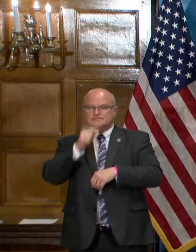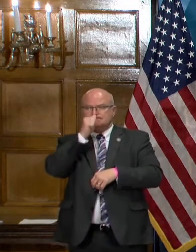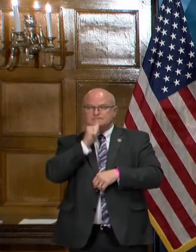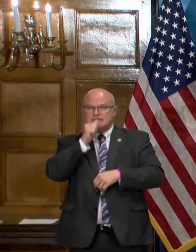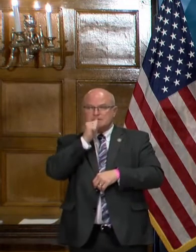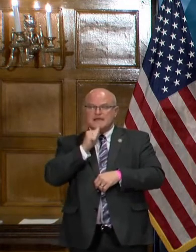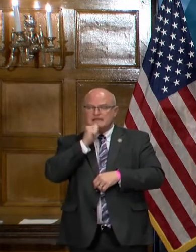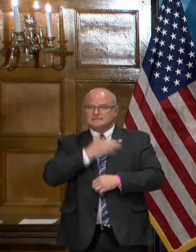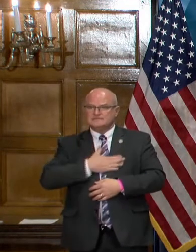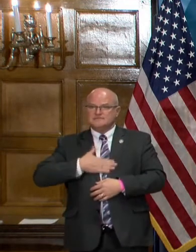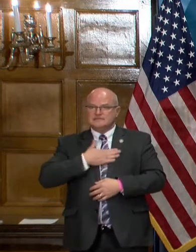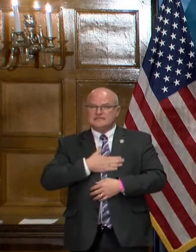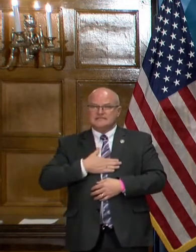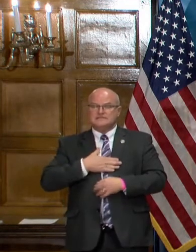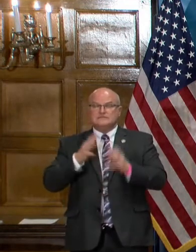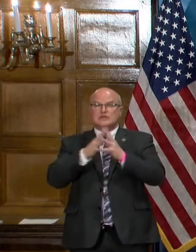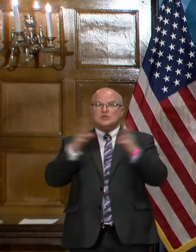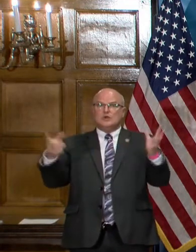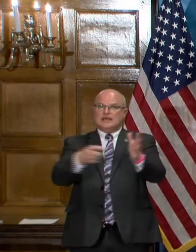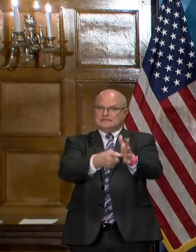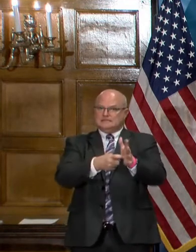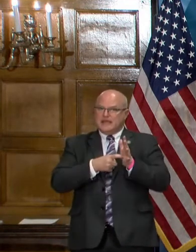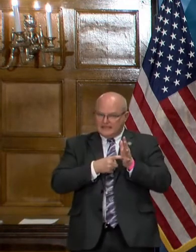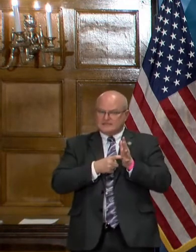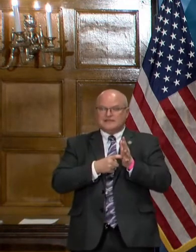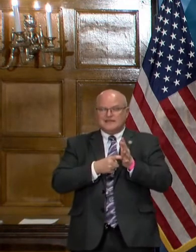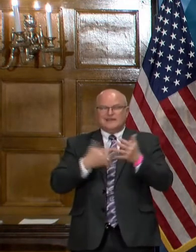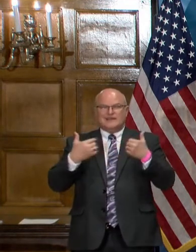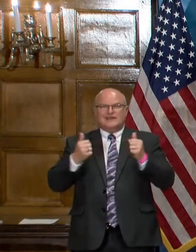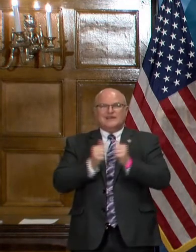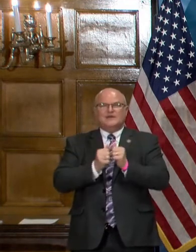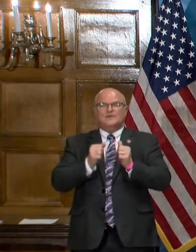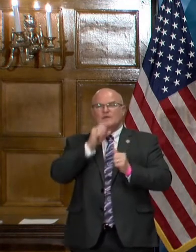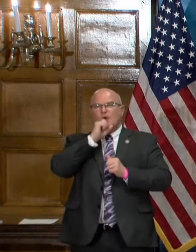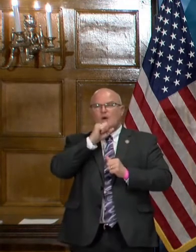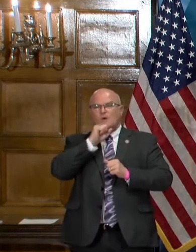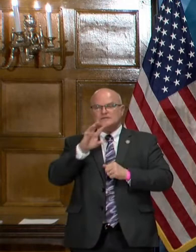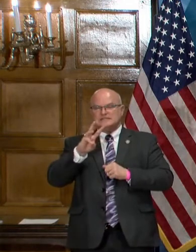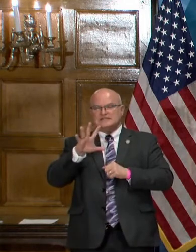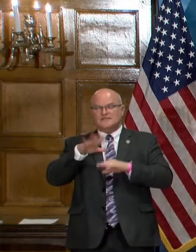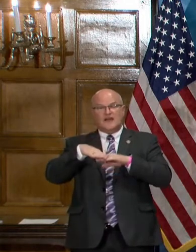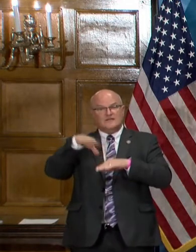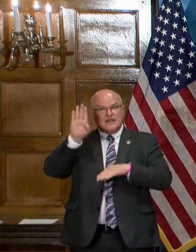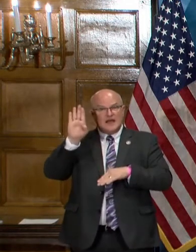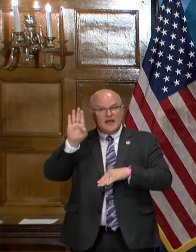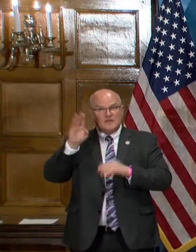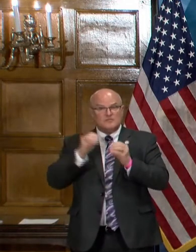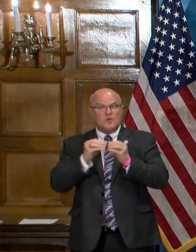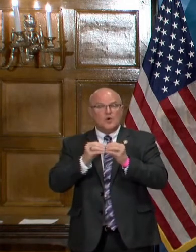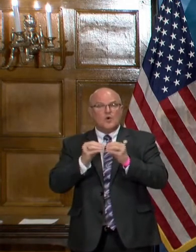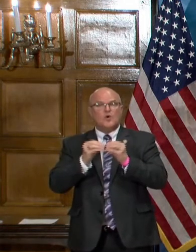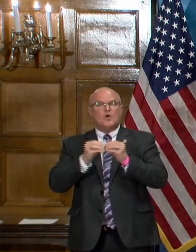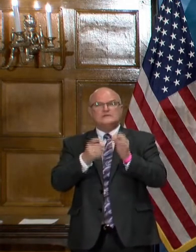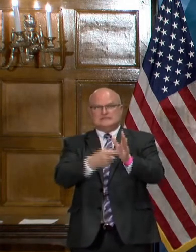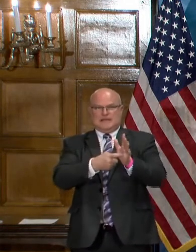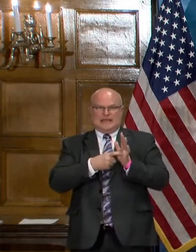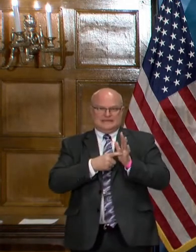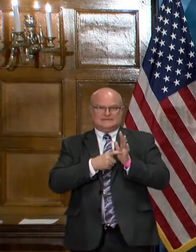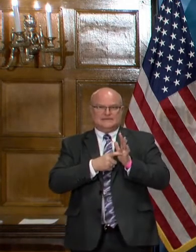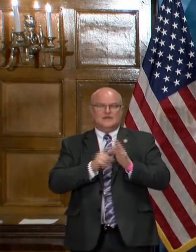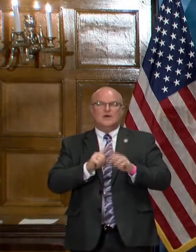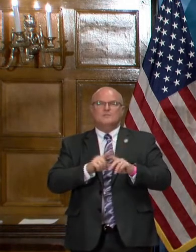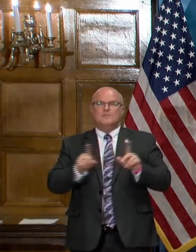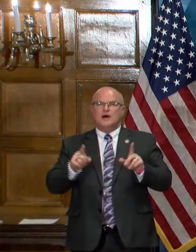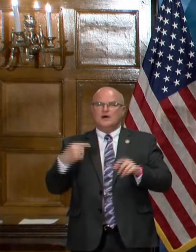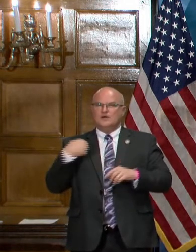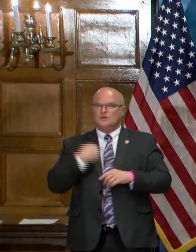patient. There's a great demand for that, and with the added 65 plus, there's even going to be more demand, but we've